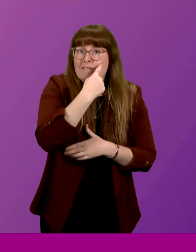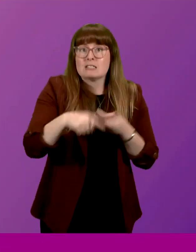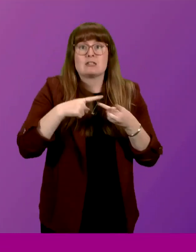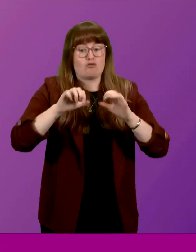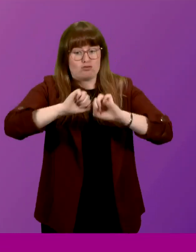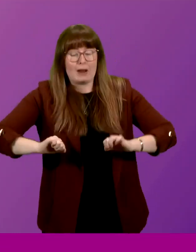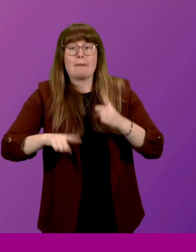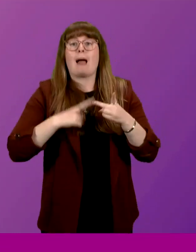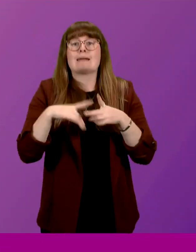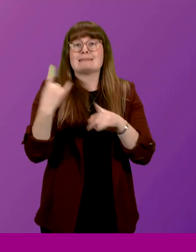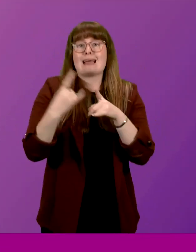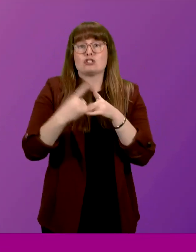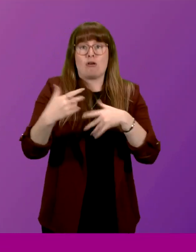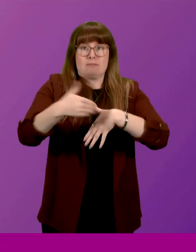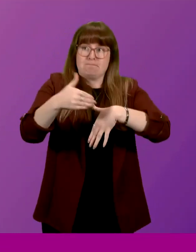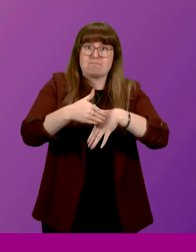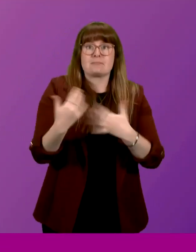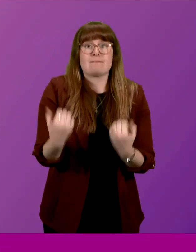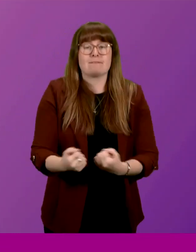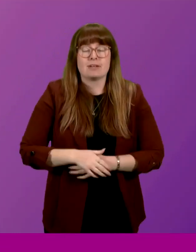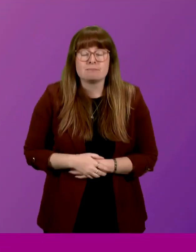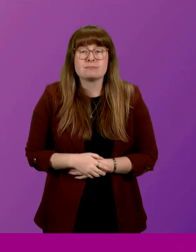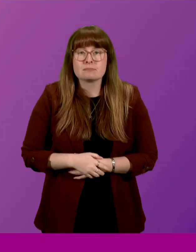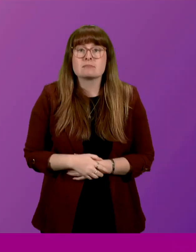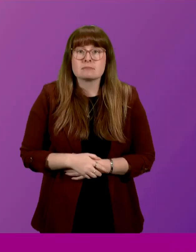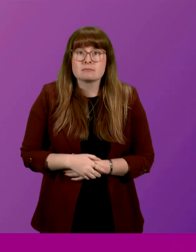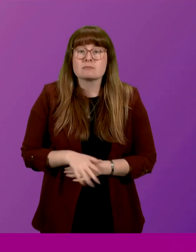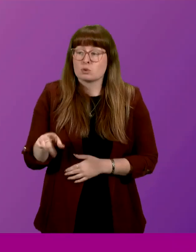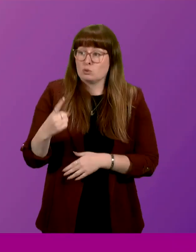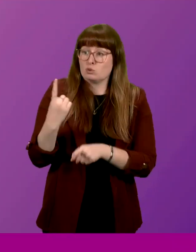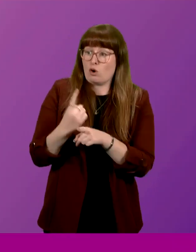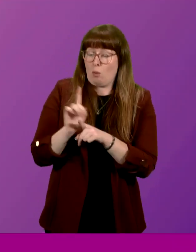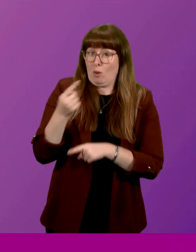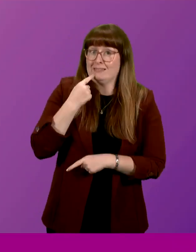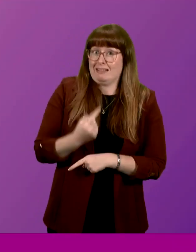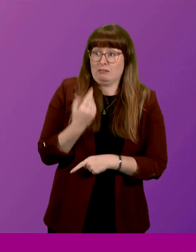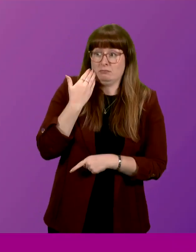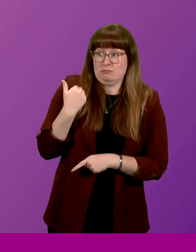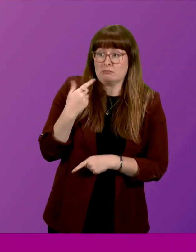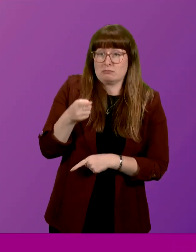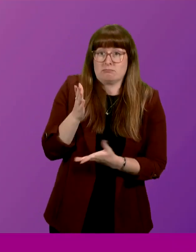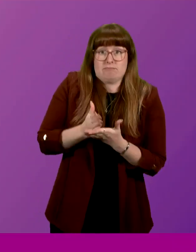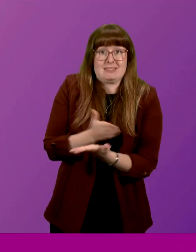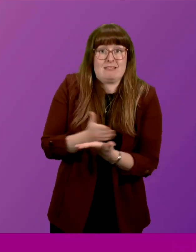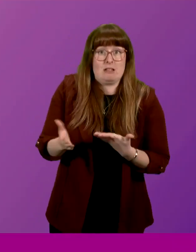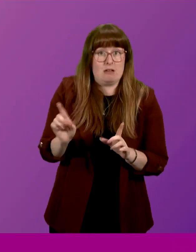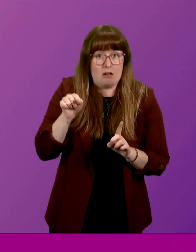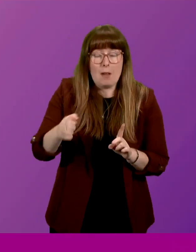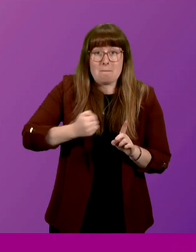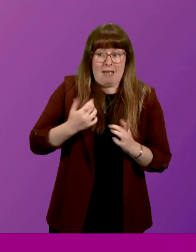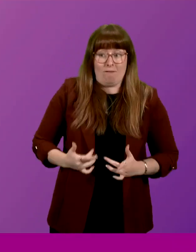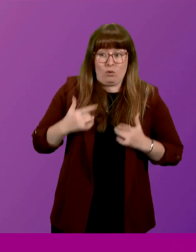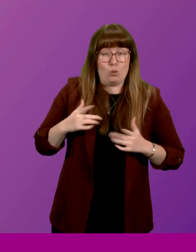sexual assault cases. First Minister. In relation to the point that I've made, the substantive point is that there is, in my